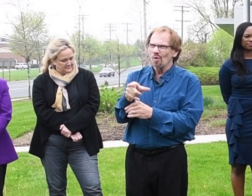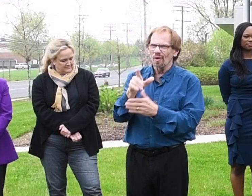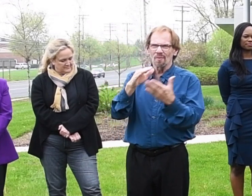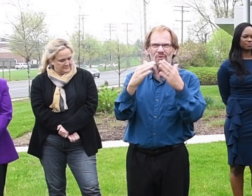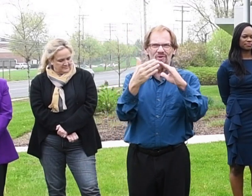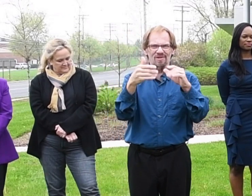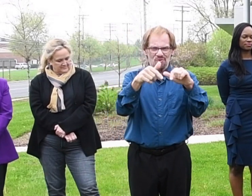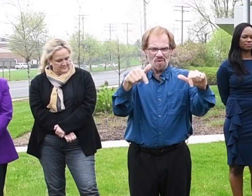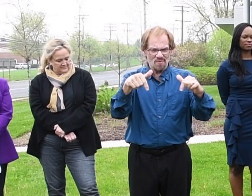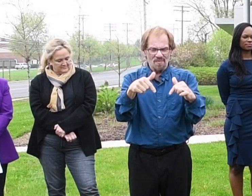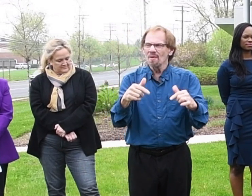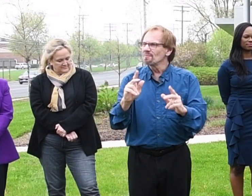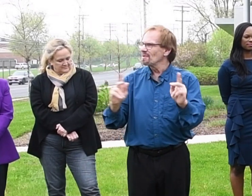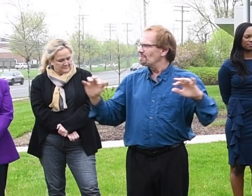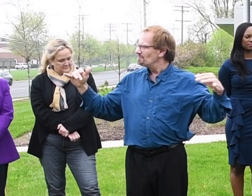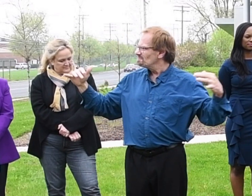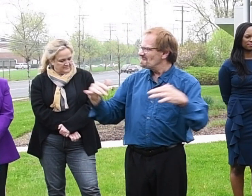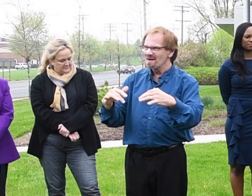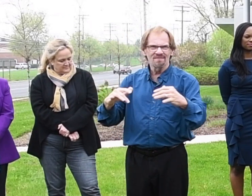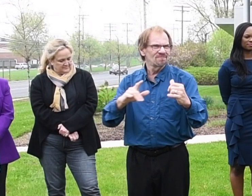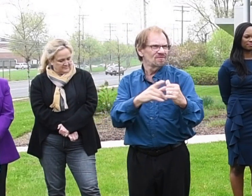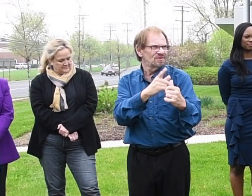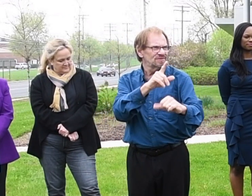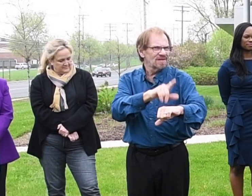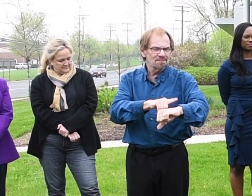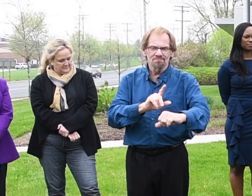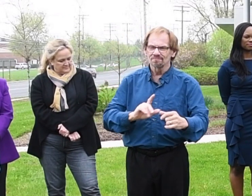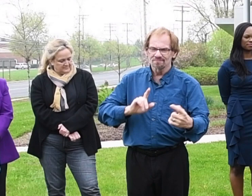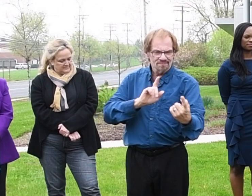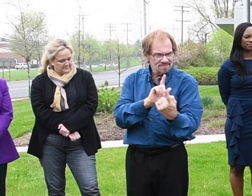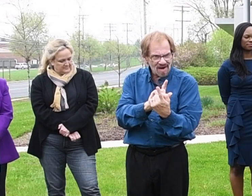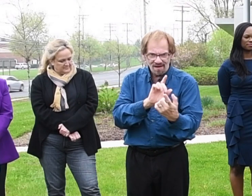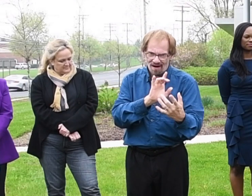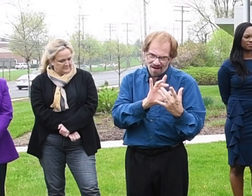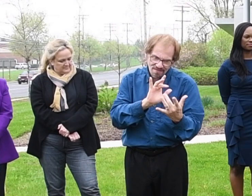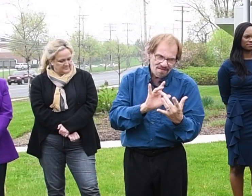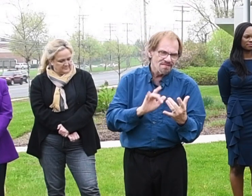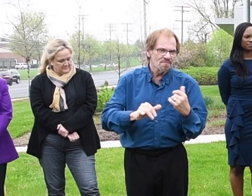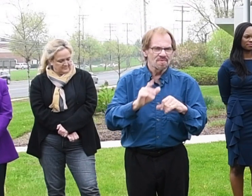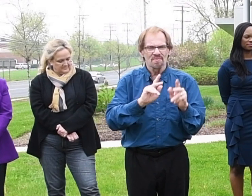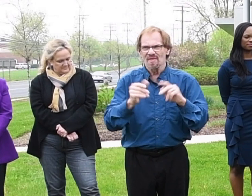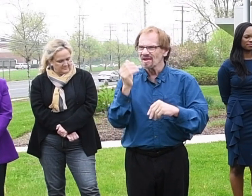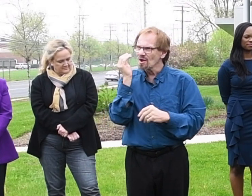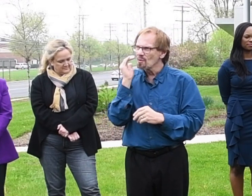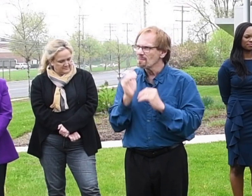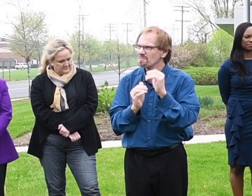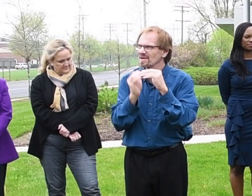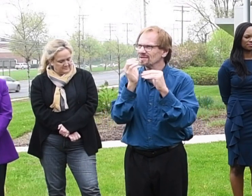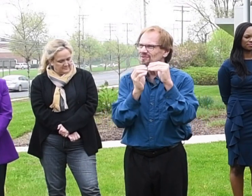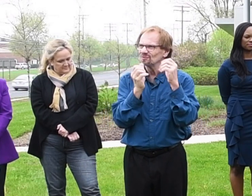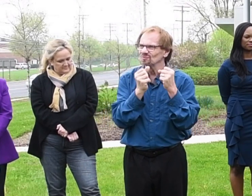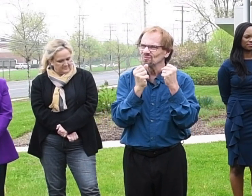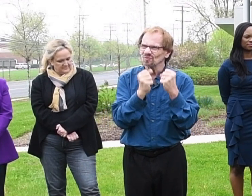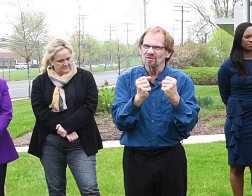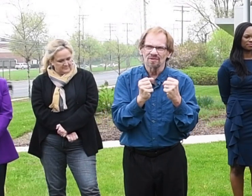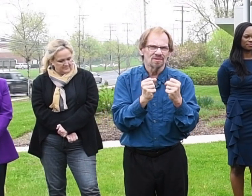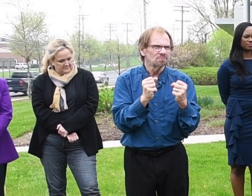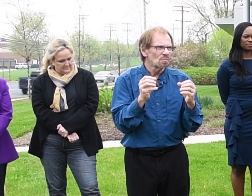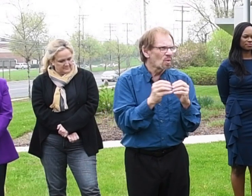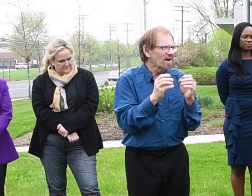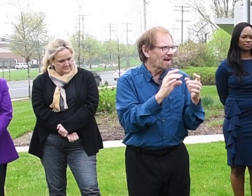meet for the first time, connect with those that they know, and build a stronger, more connected